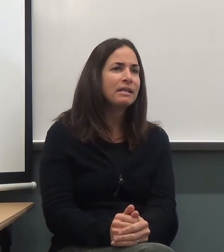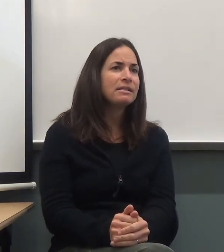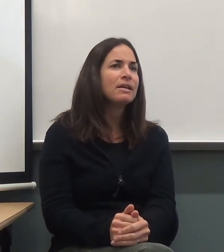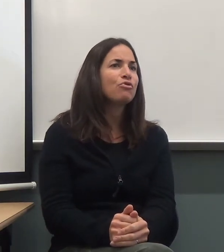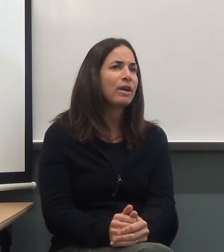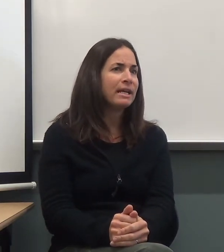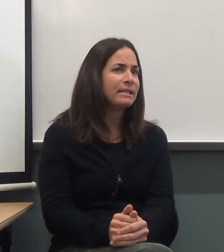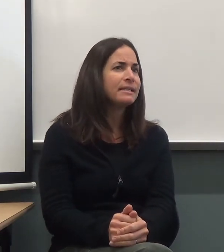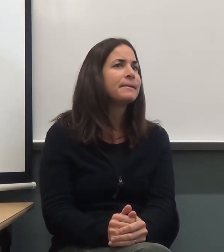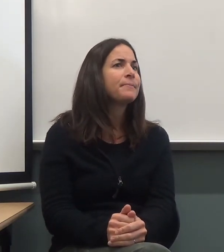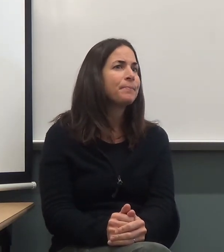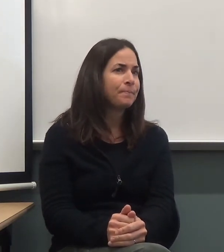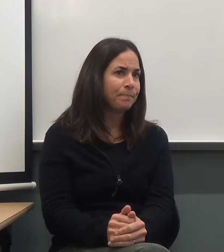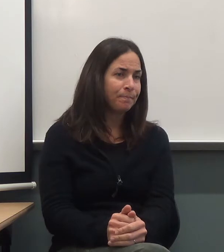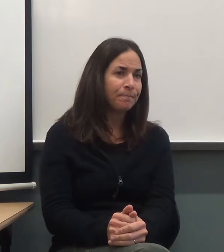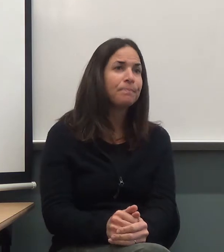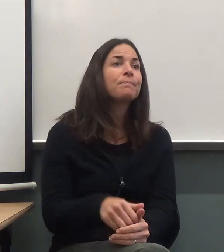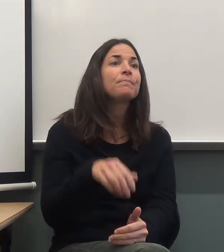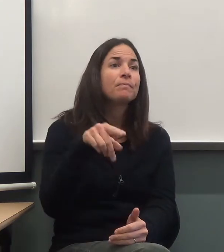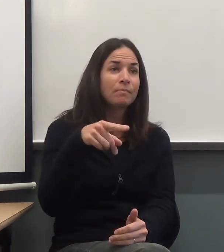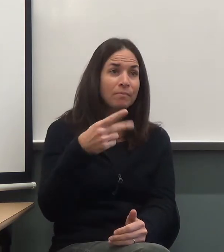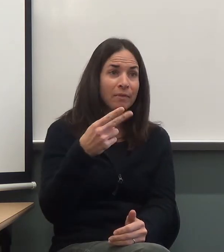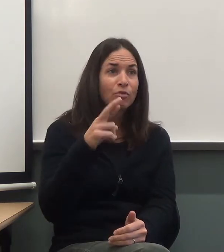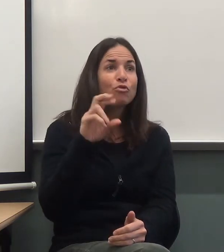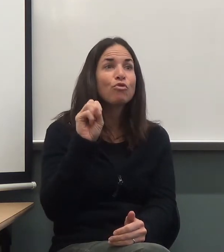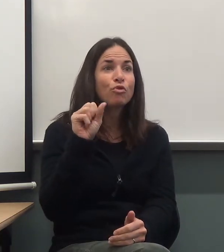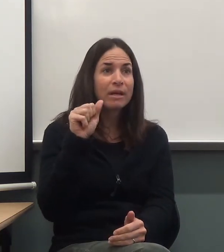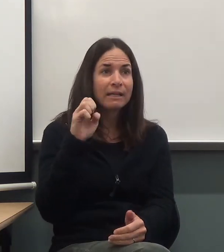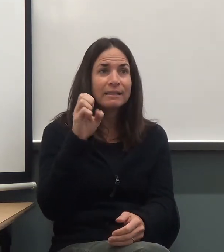A phrase. A phrase, good, definitely. But what about what makes up a phrase?